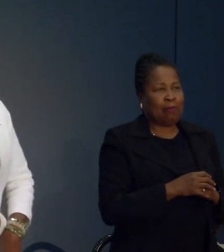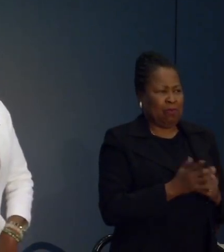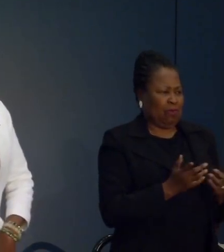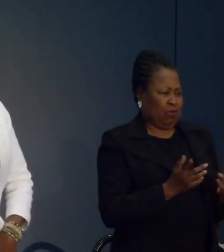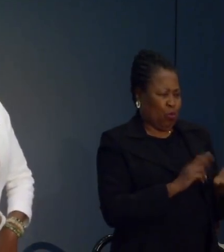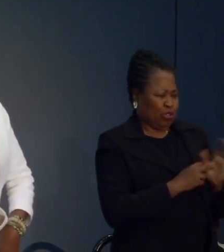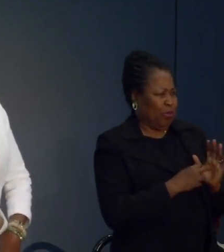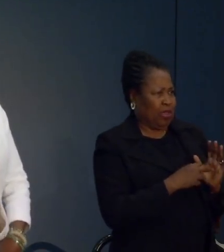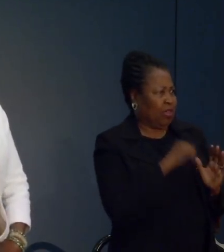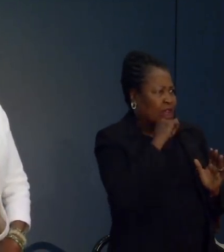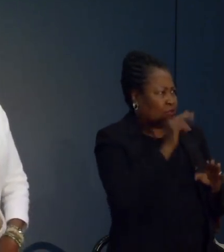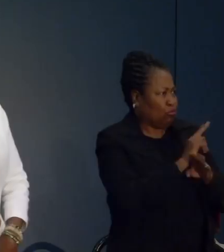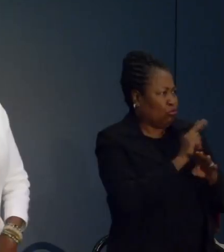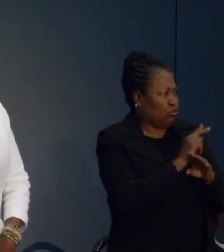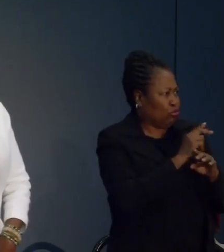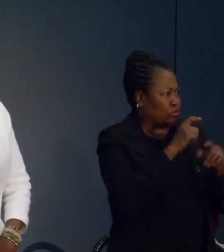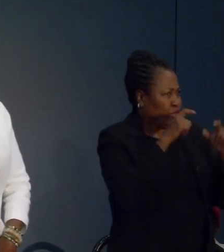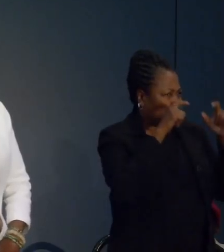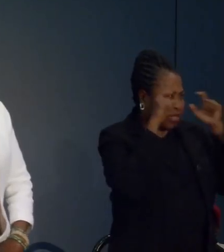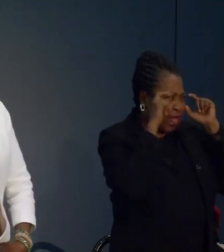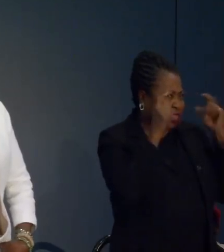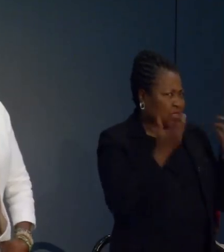What you mean? I don't wear no glasses.